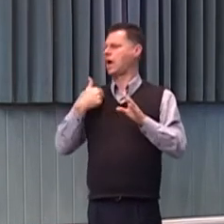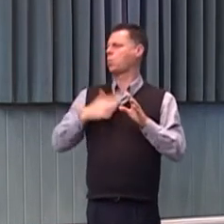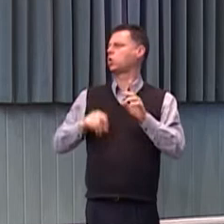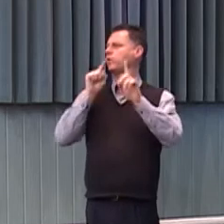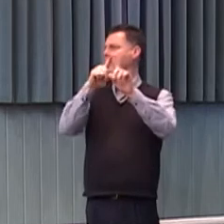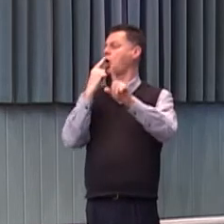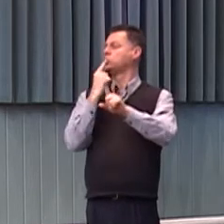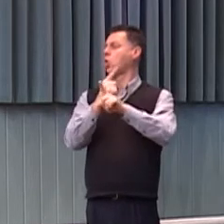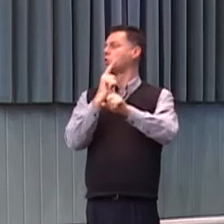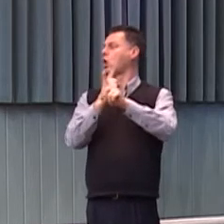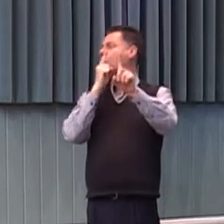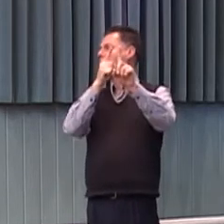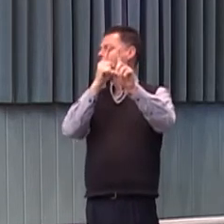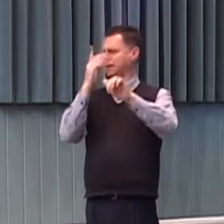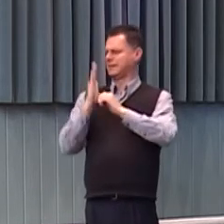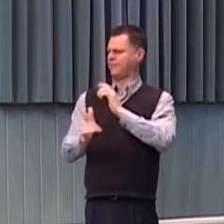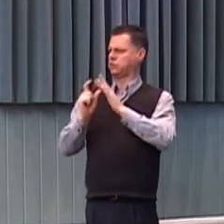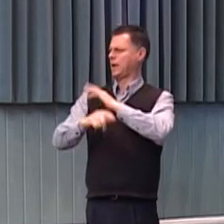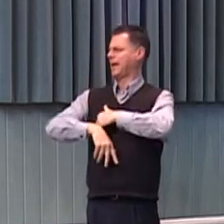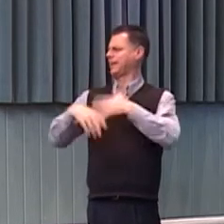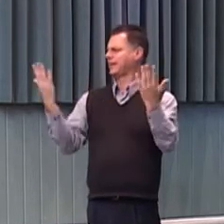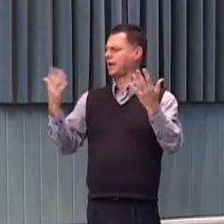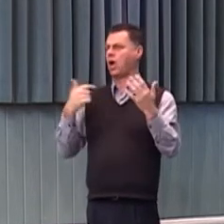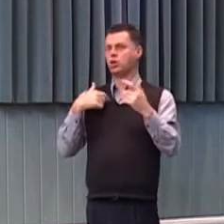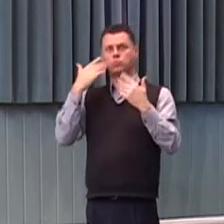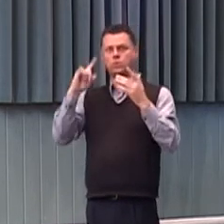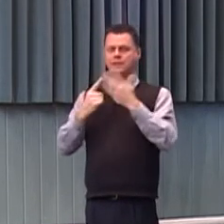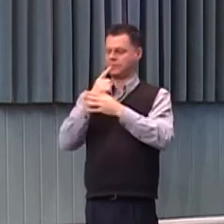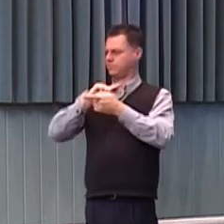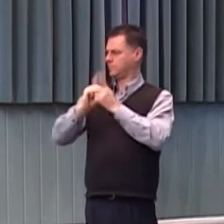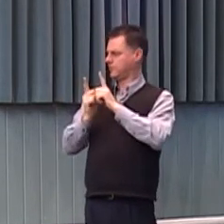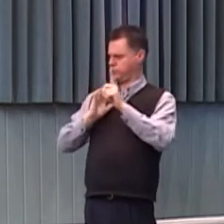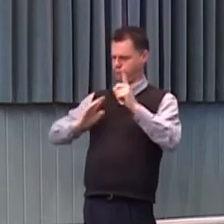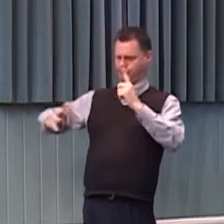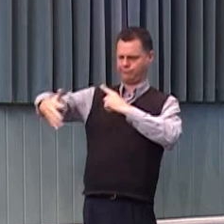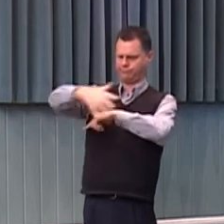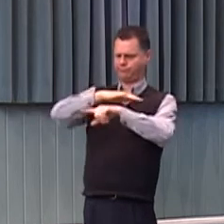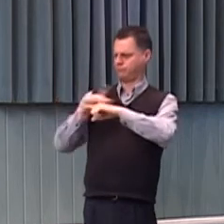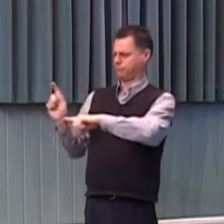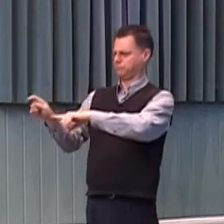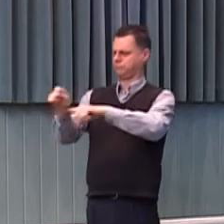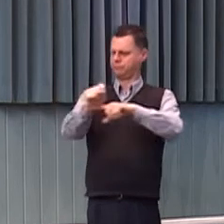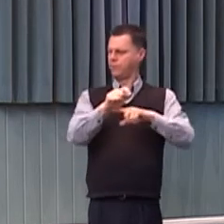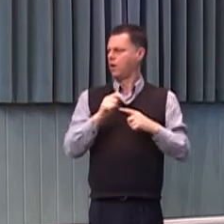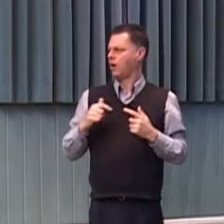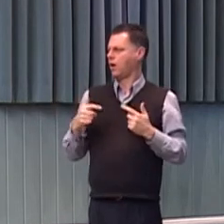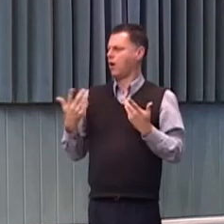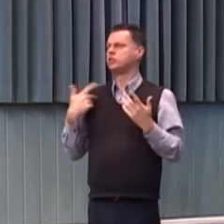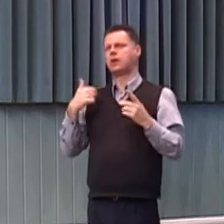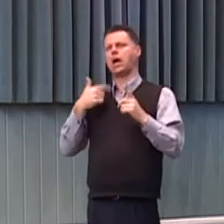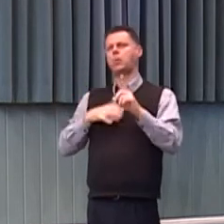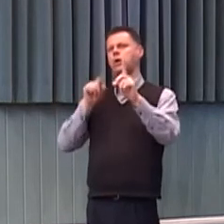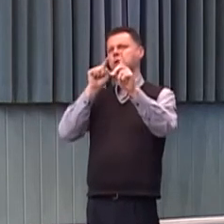You look at where you are now, you look at the environment, you look at the demographic that you're serving, and you make sure that you're meeting those